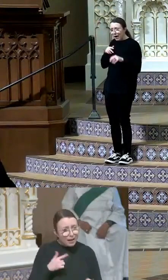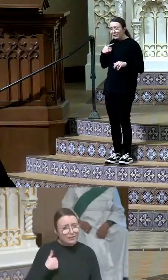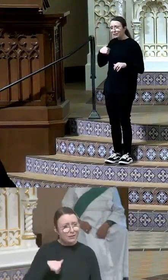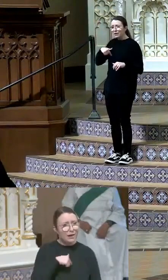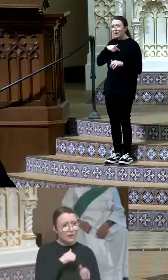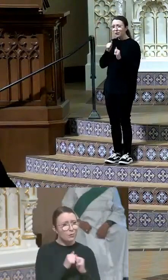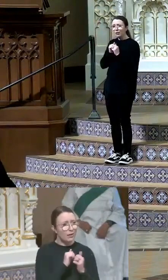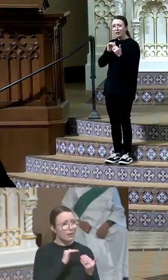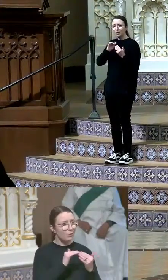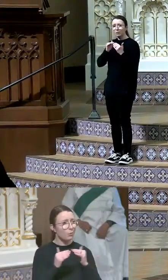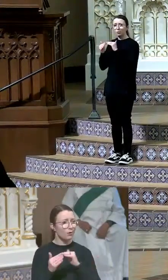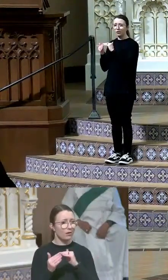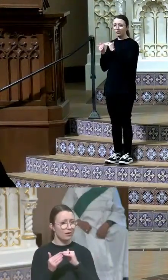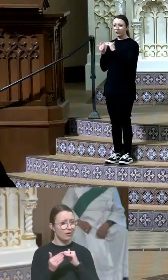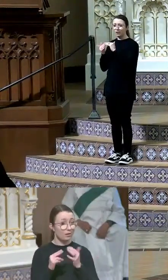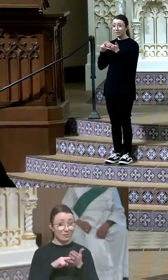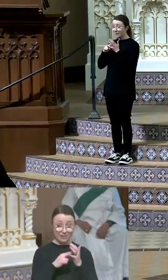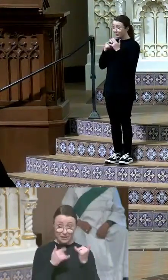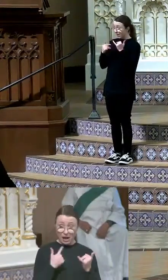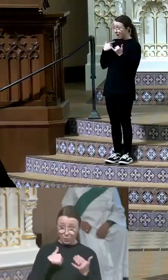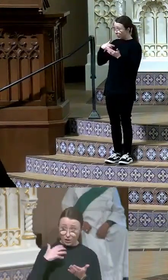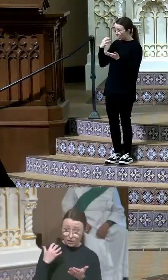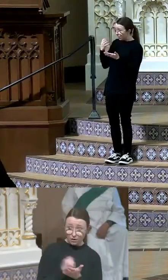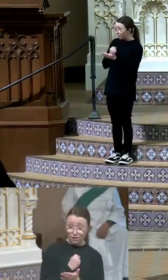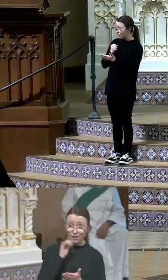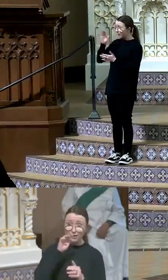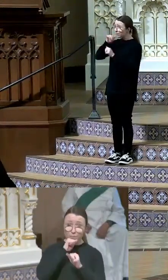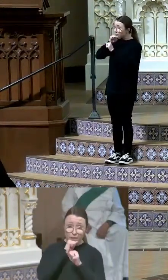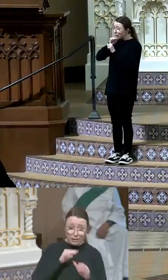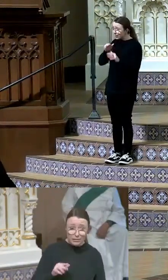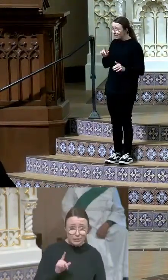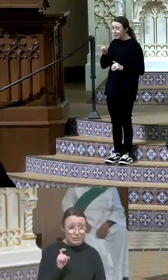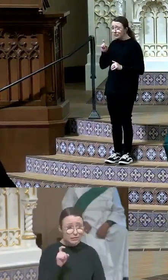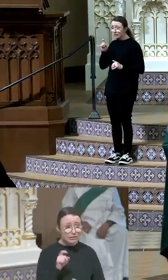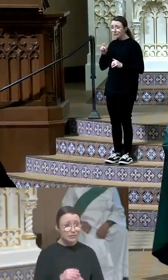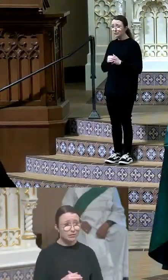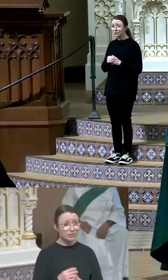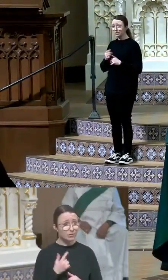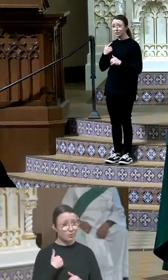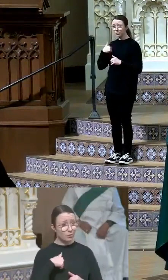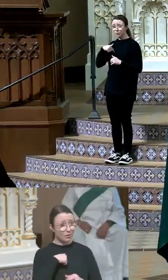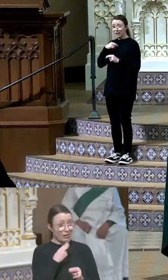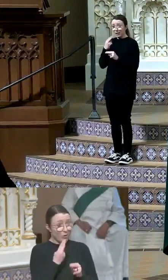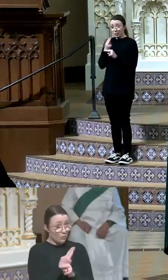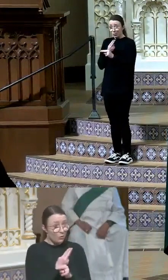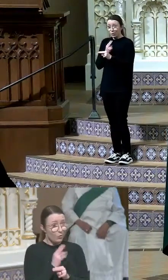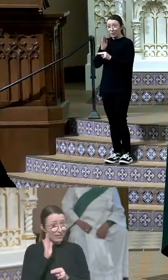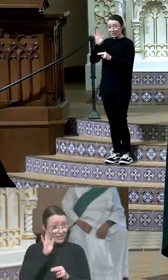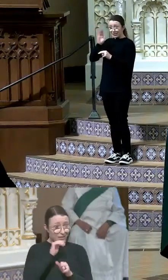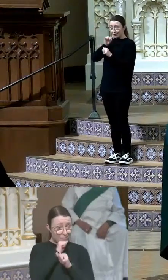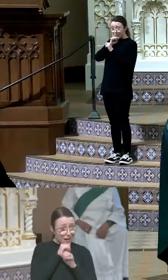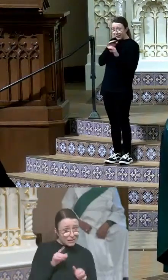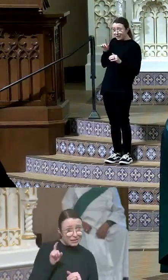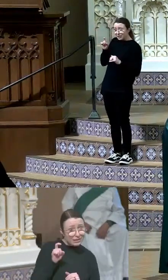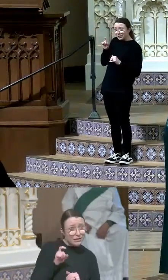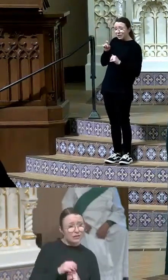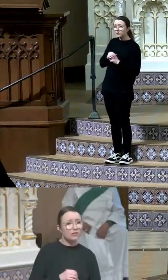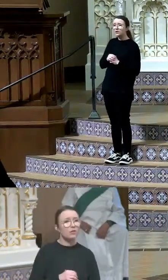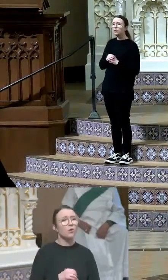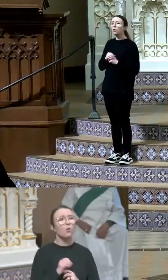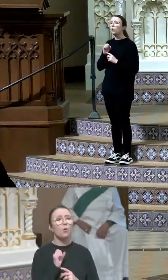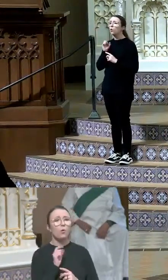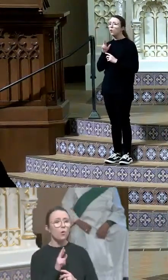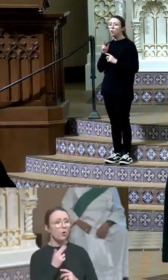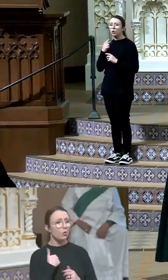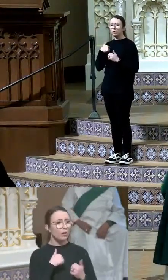we taking advantage of those blessings? Are we putting them to use? Or are we trying to